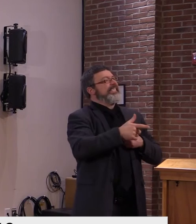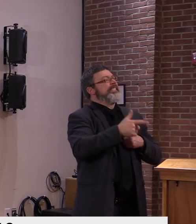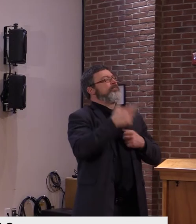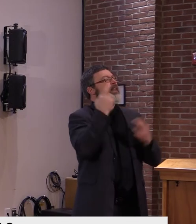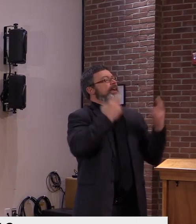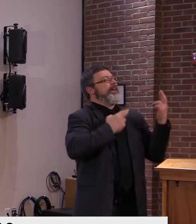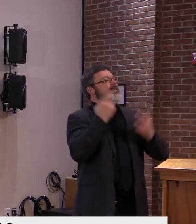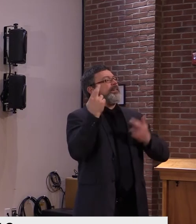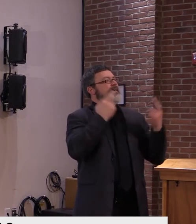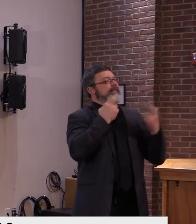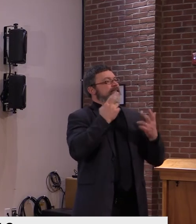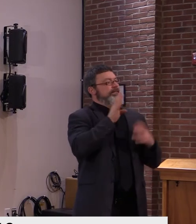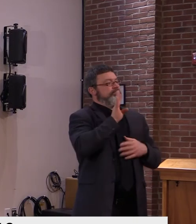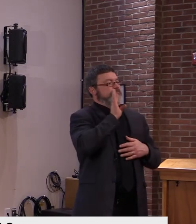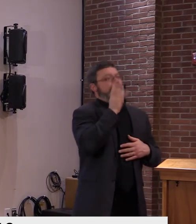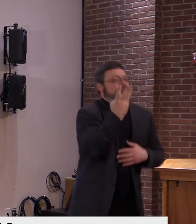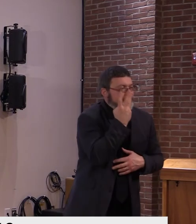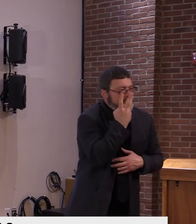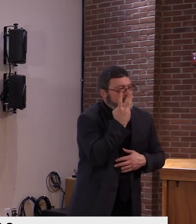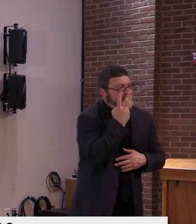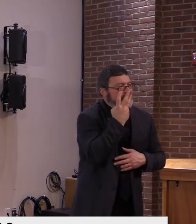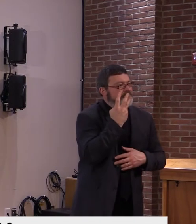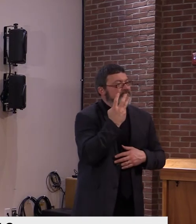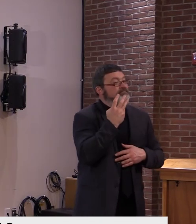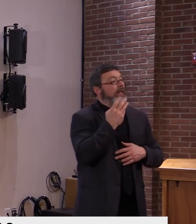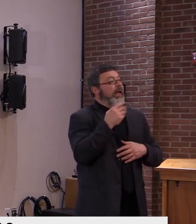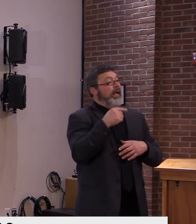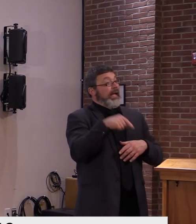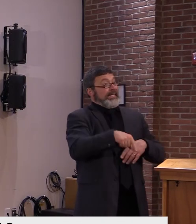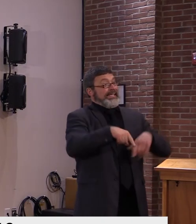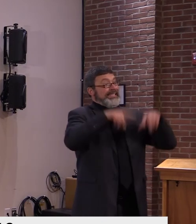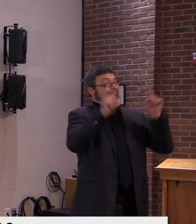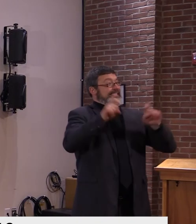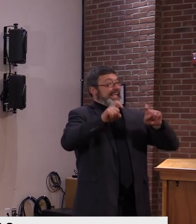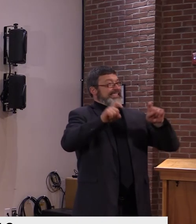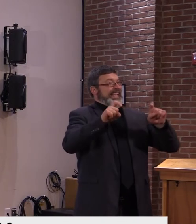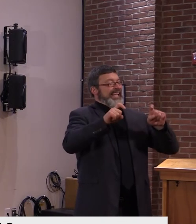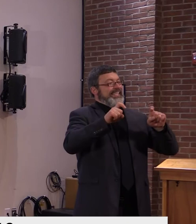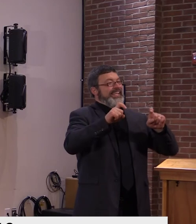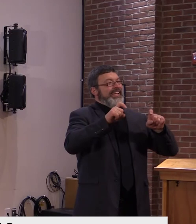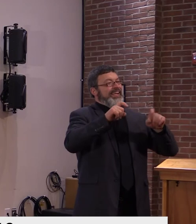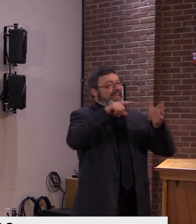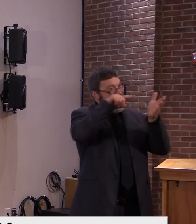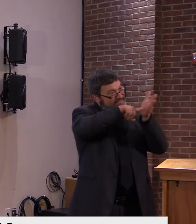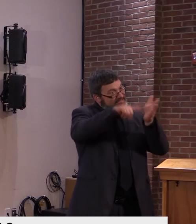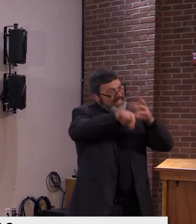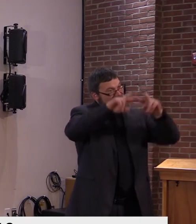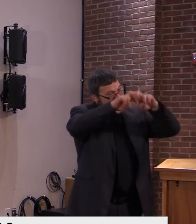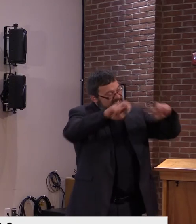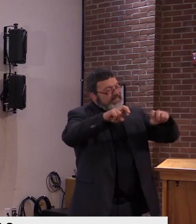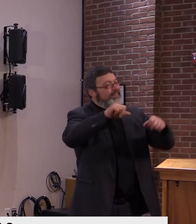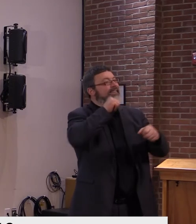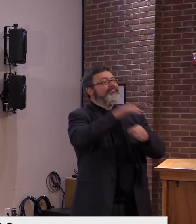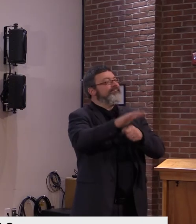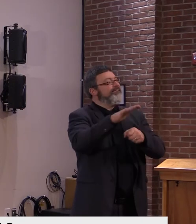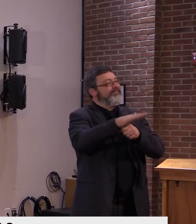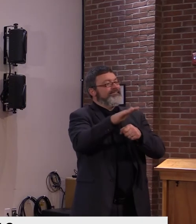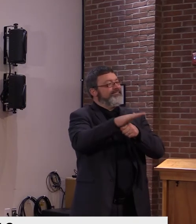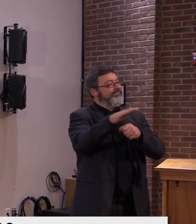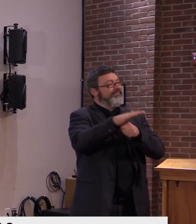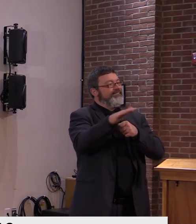in yet to make it a standard of care, if you will. And coupling that